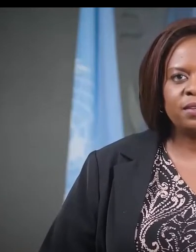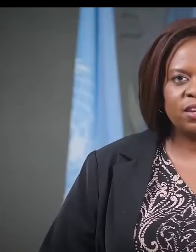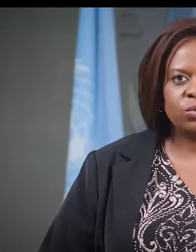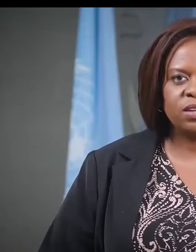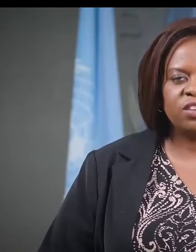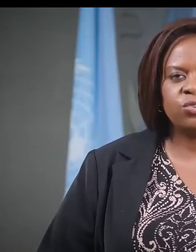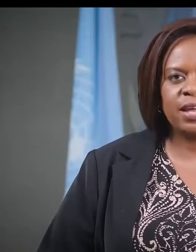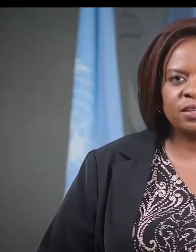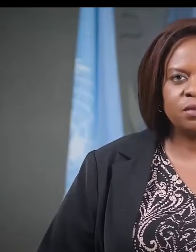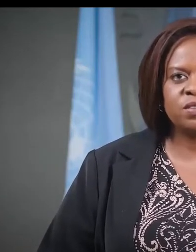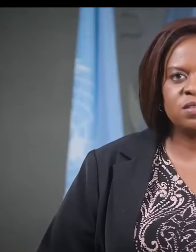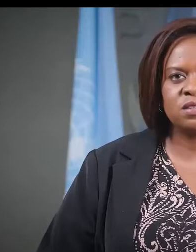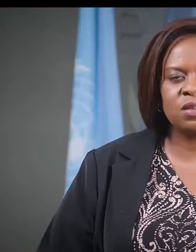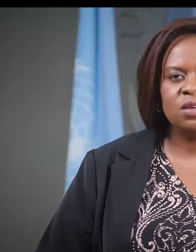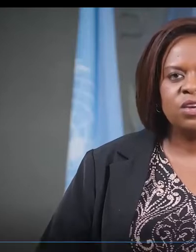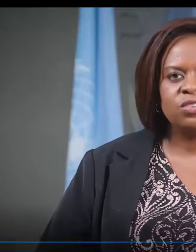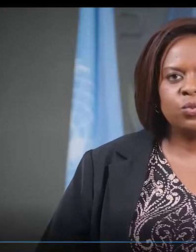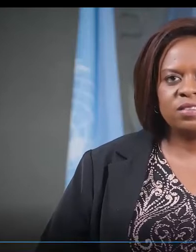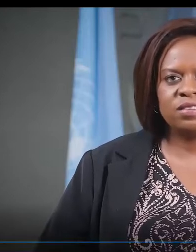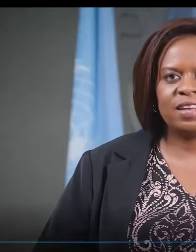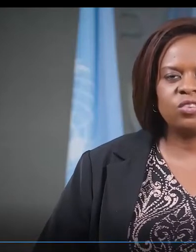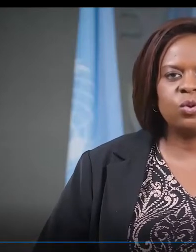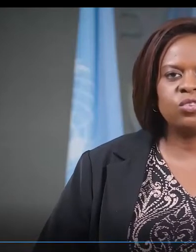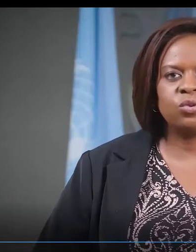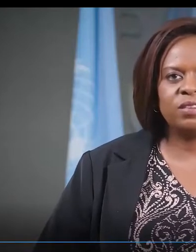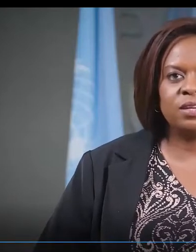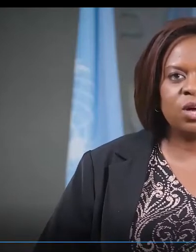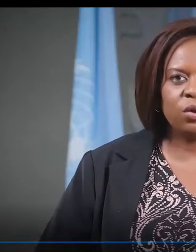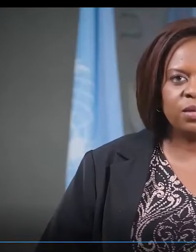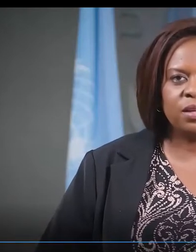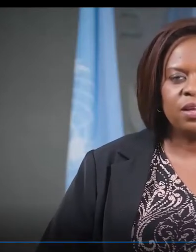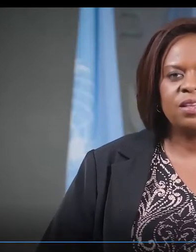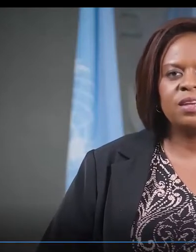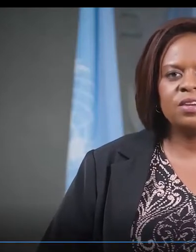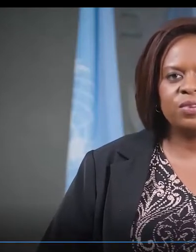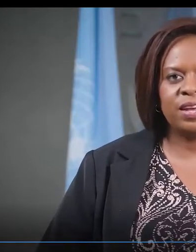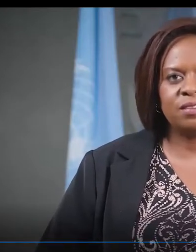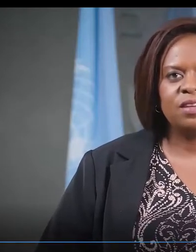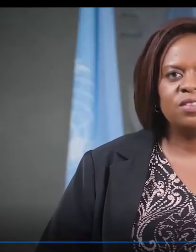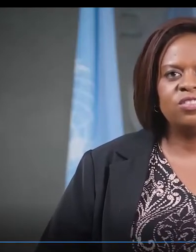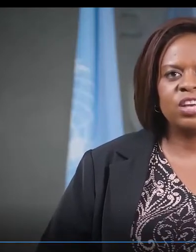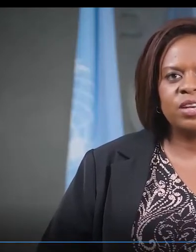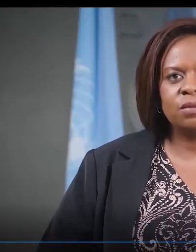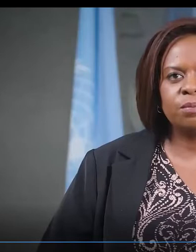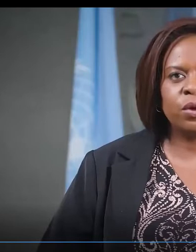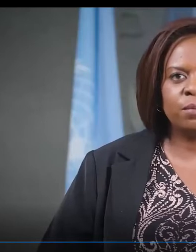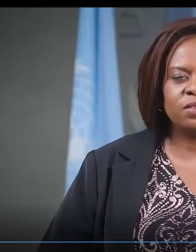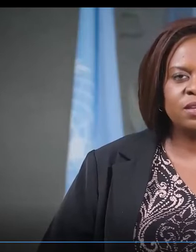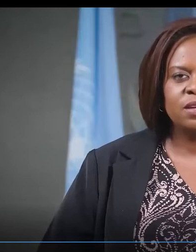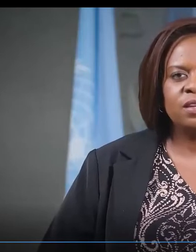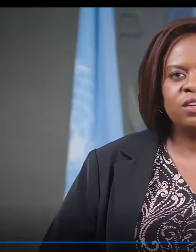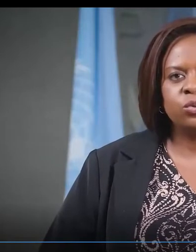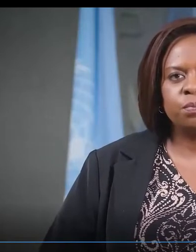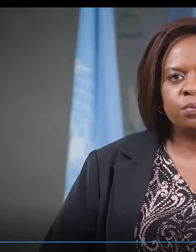Global Compact Network, and Sri Lankan businesses to work together towards creating an economy that innovates, that generates